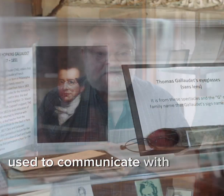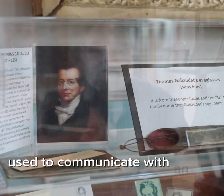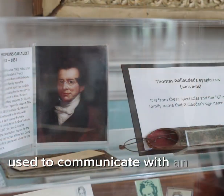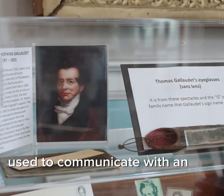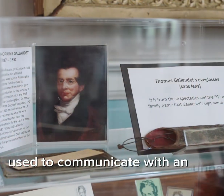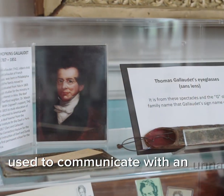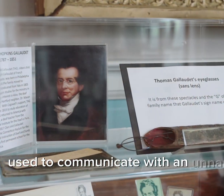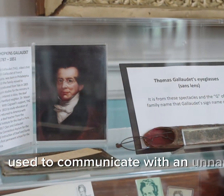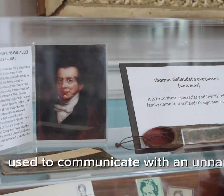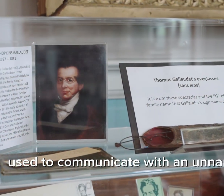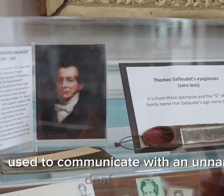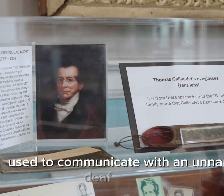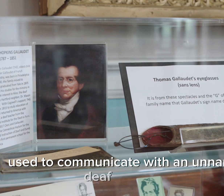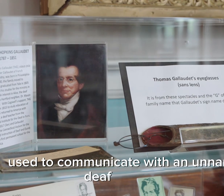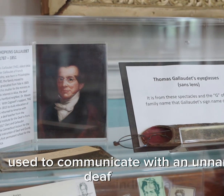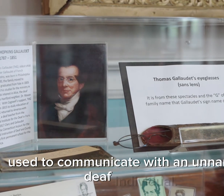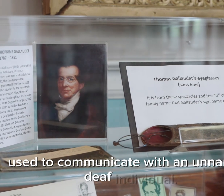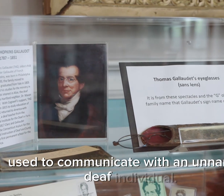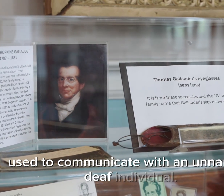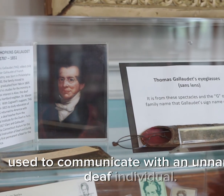an unnamed deaf individual.